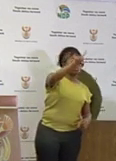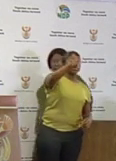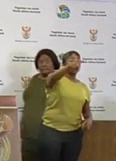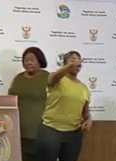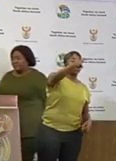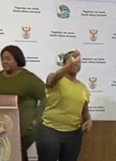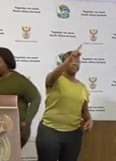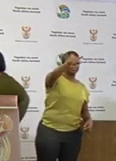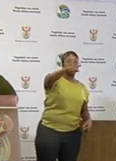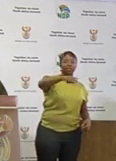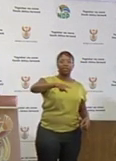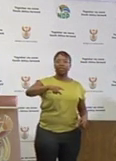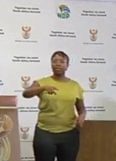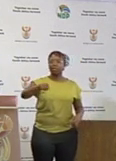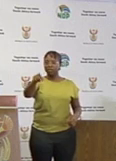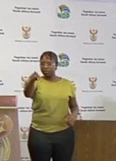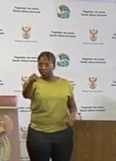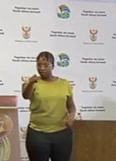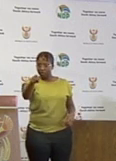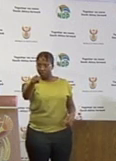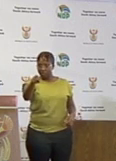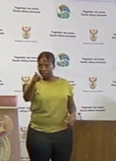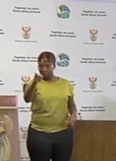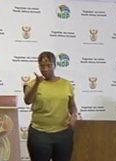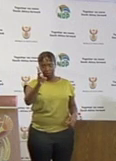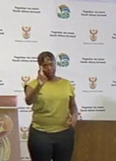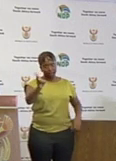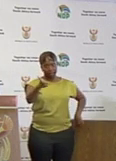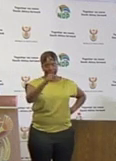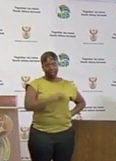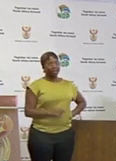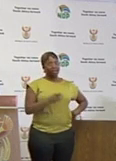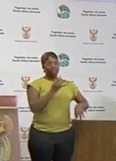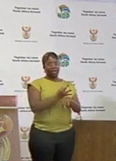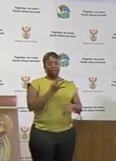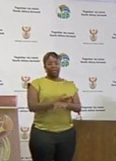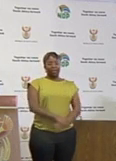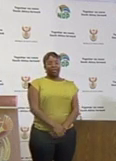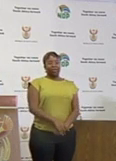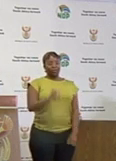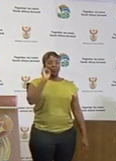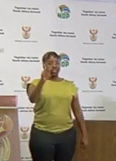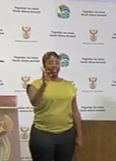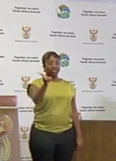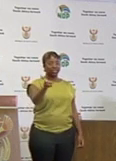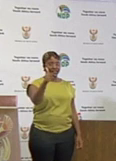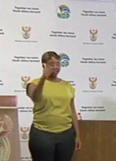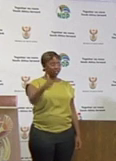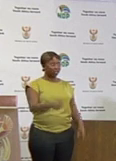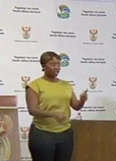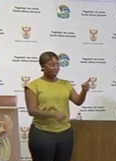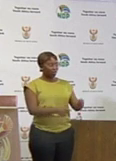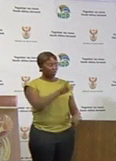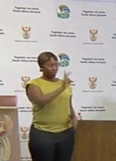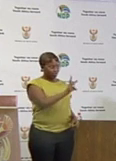There at the back. Oh, yeah, Pinda. I was on Pinda, but fine. On Pinda now.